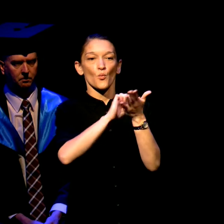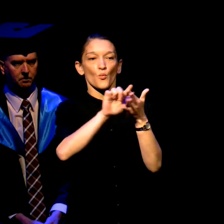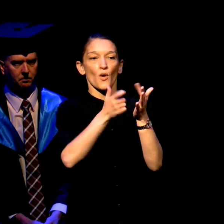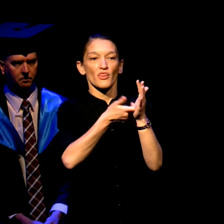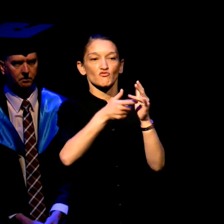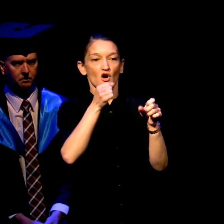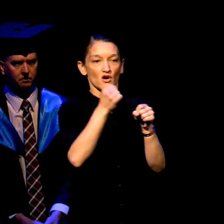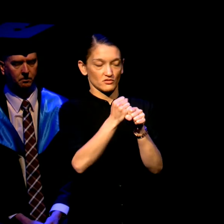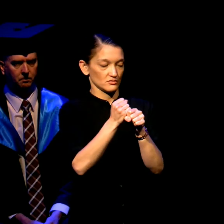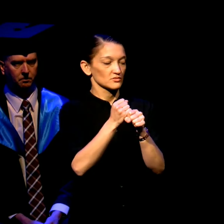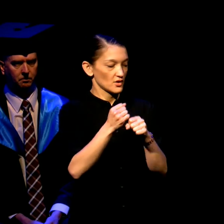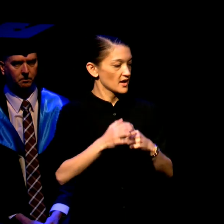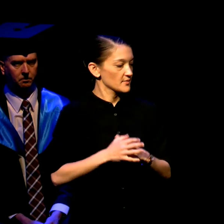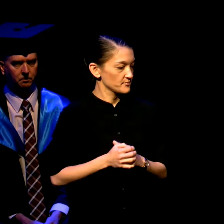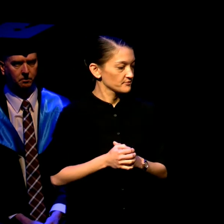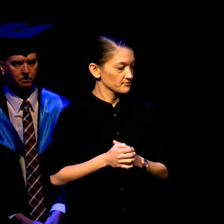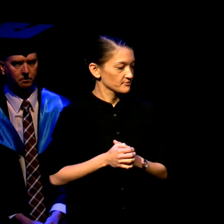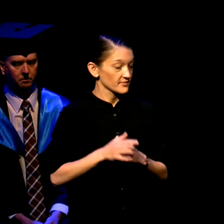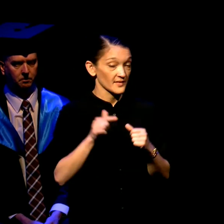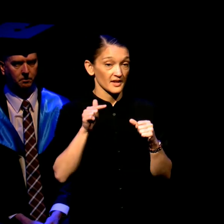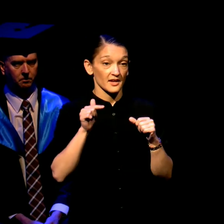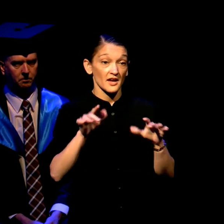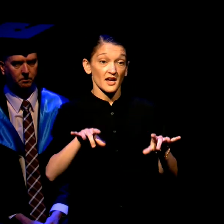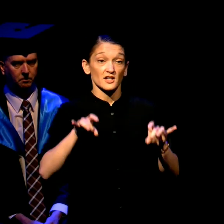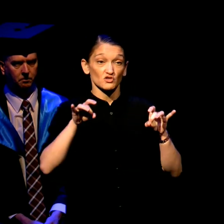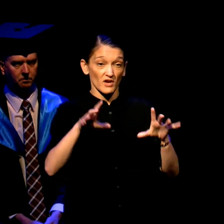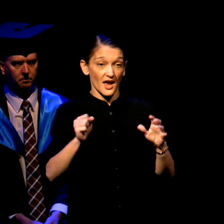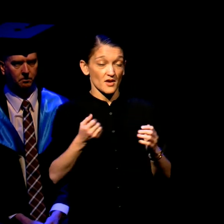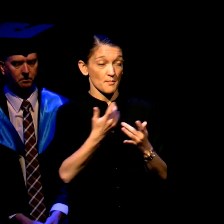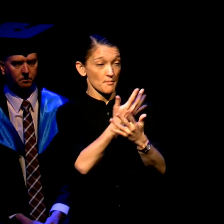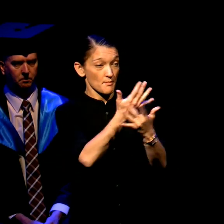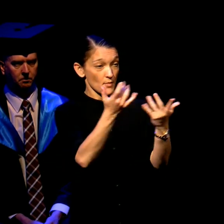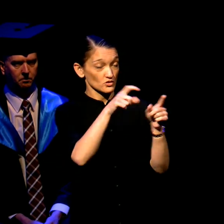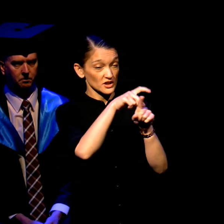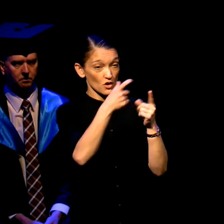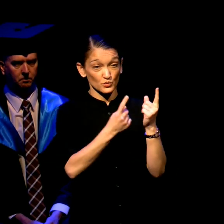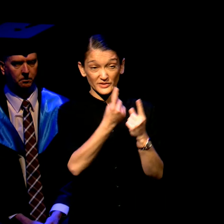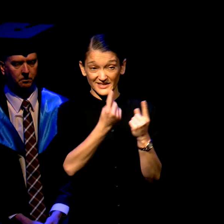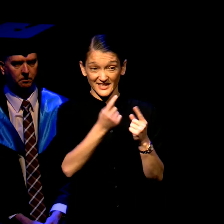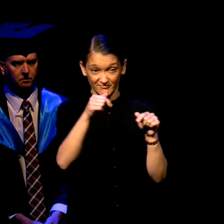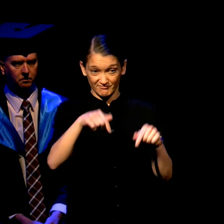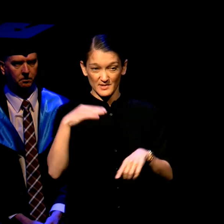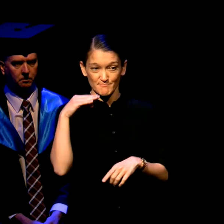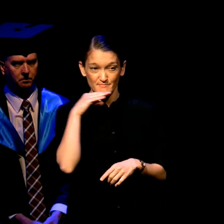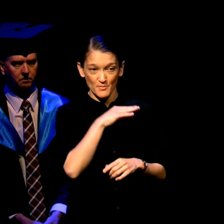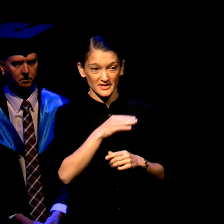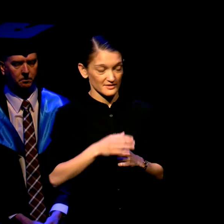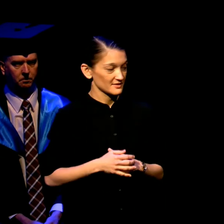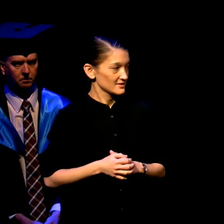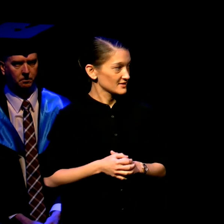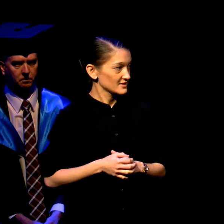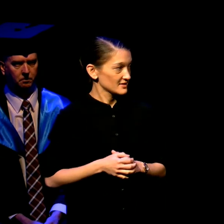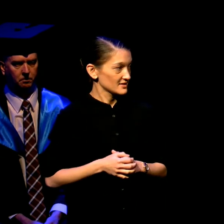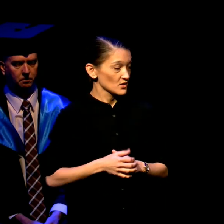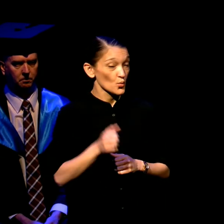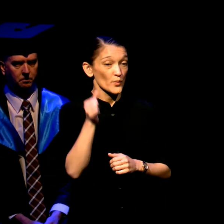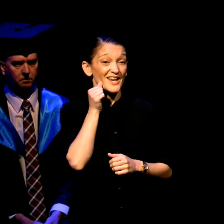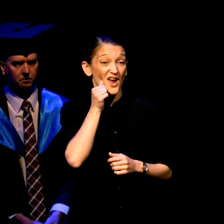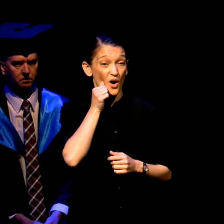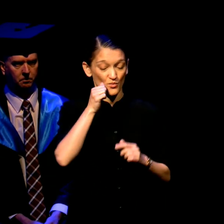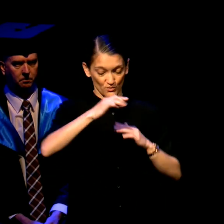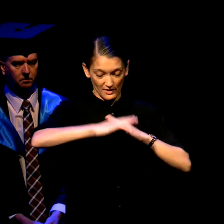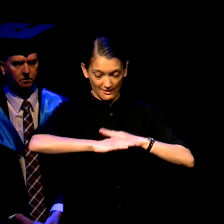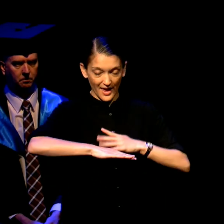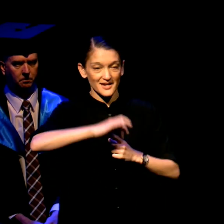Our traditional country now consists of a great multicultural city we now know as Melbourne. The importance of our land and